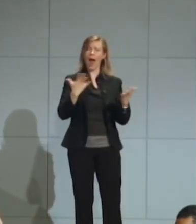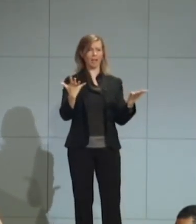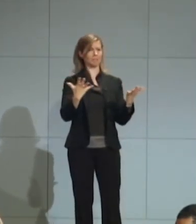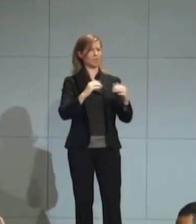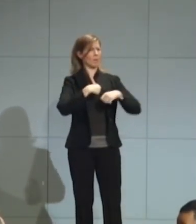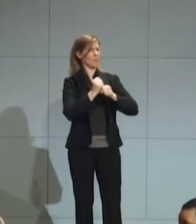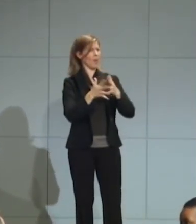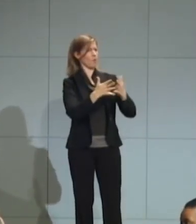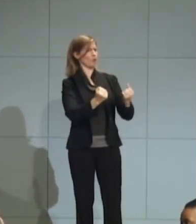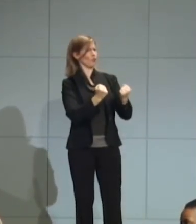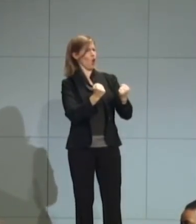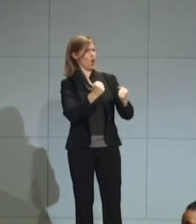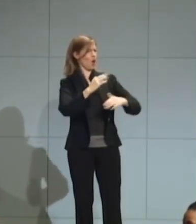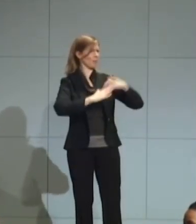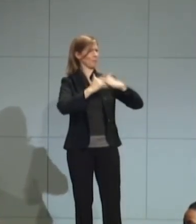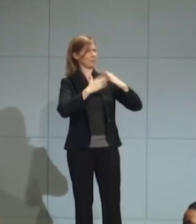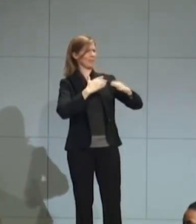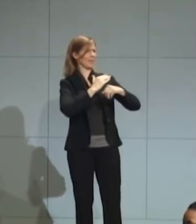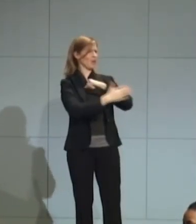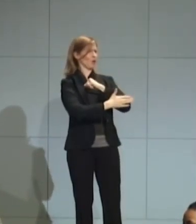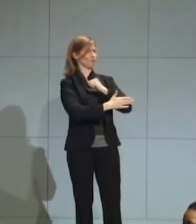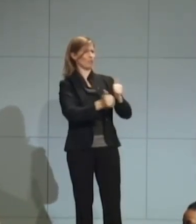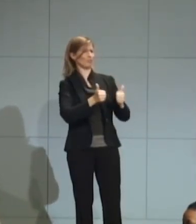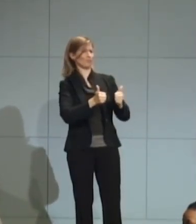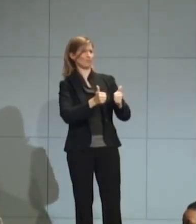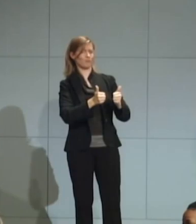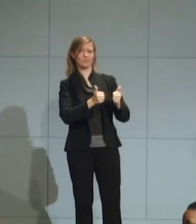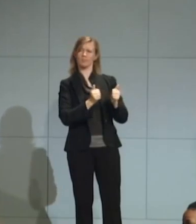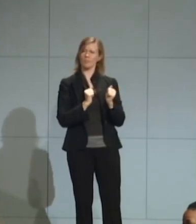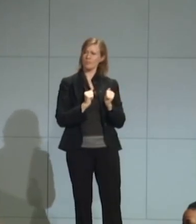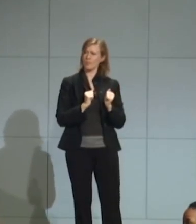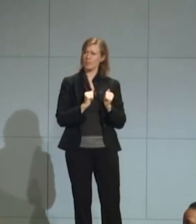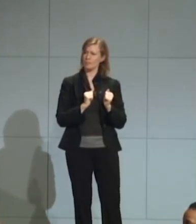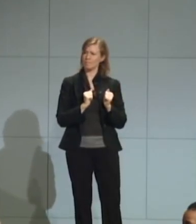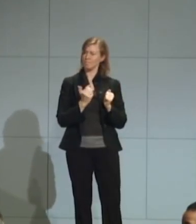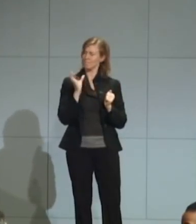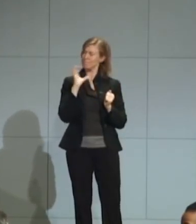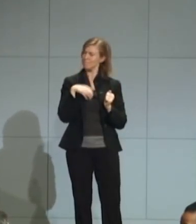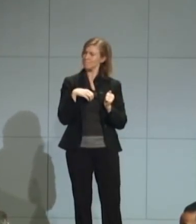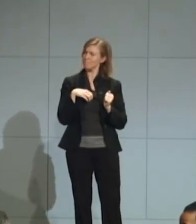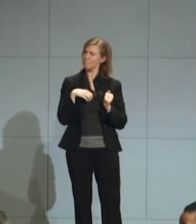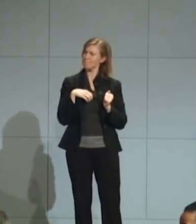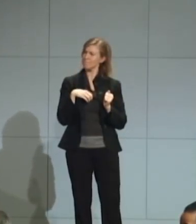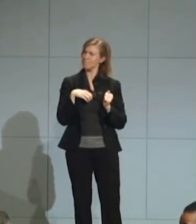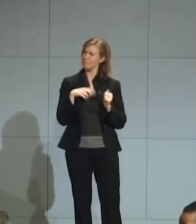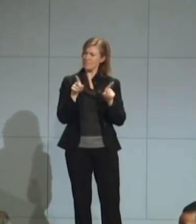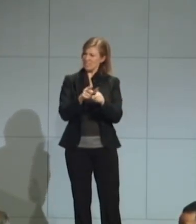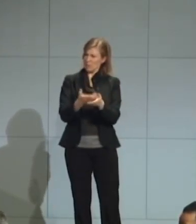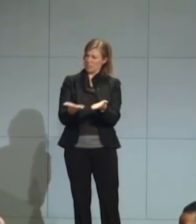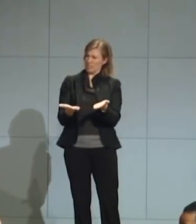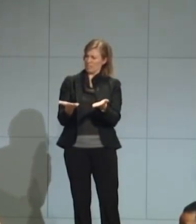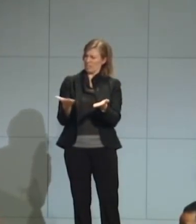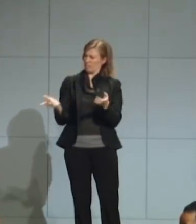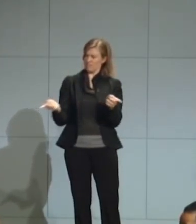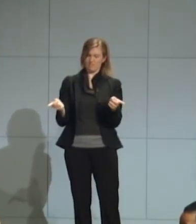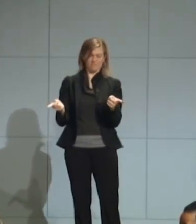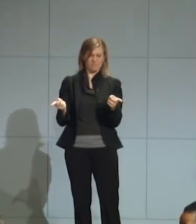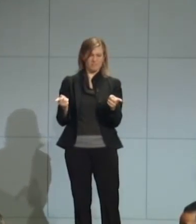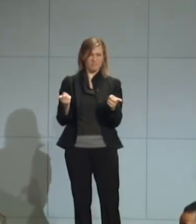that the D.C. Emancipation Act was put into effect, that we're here today to remember, that was the same